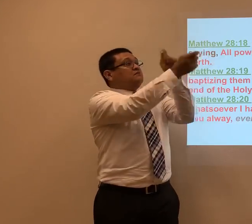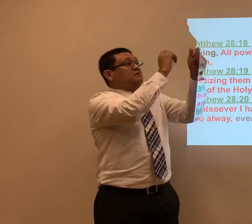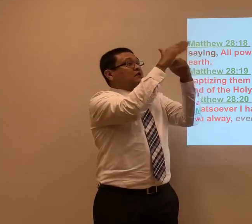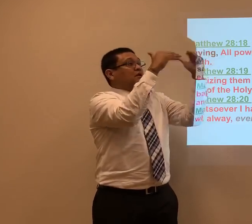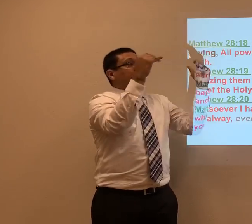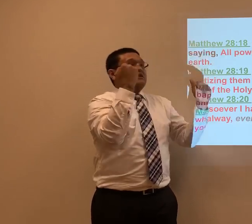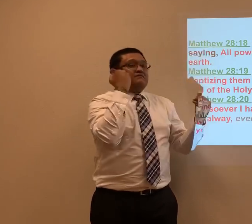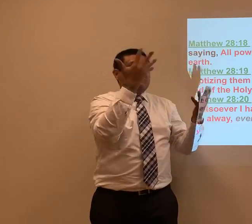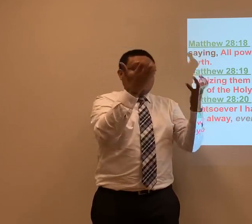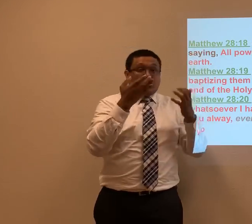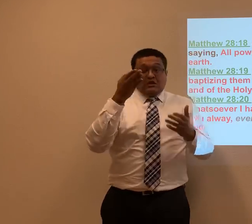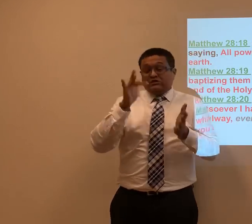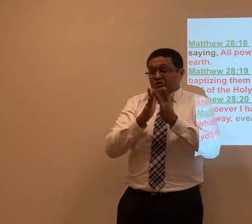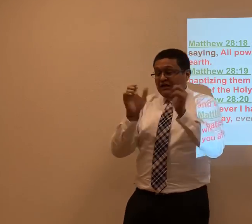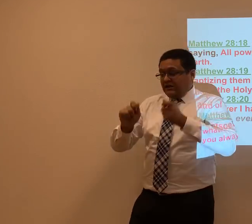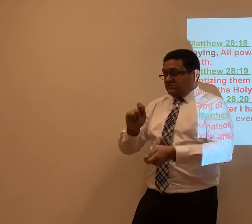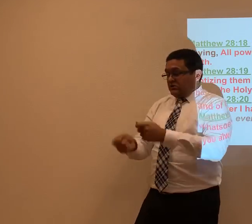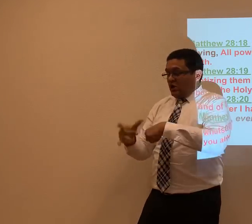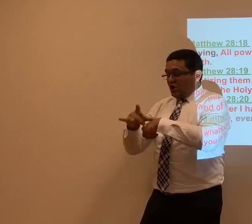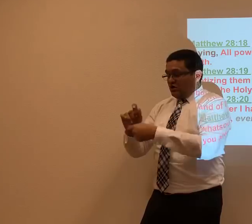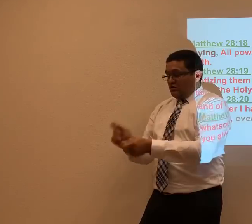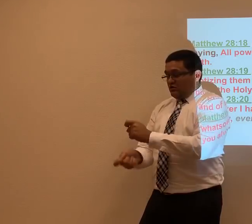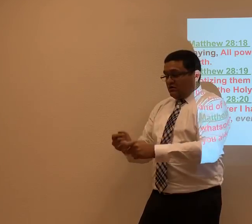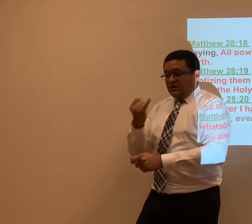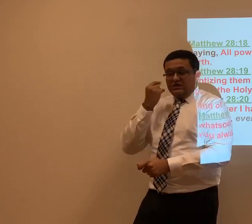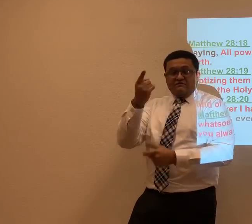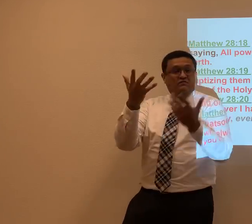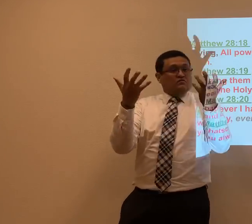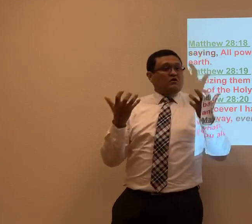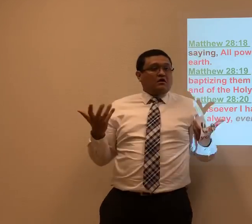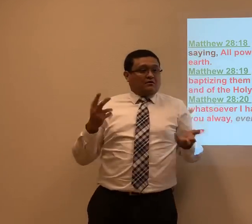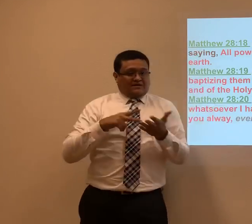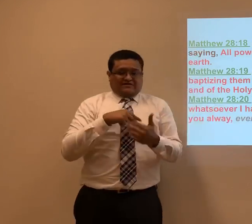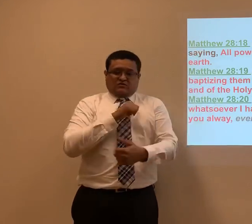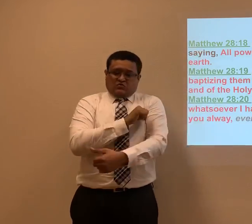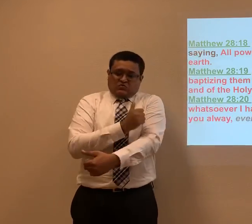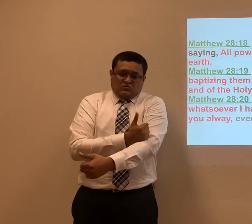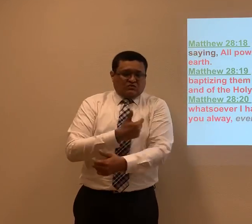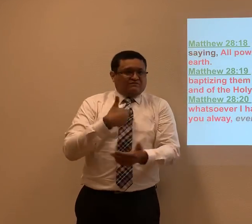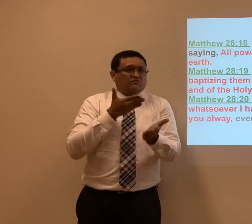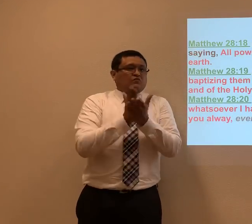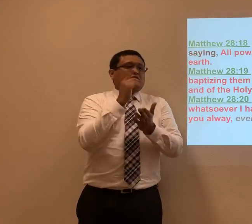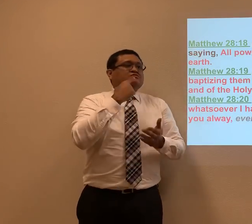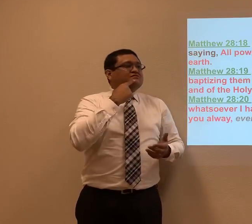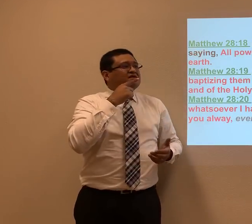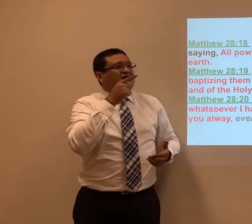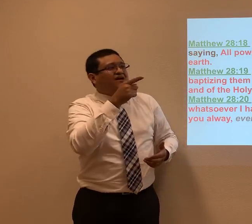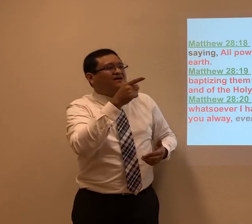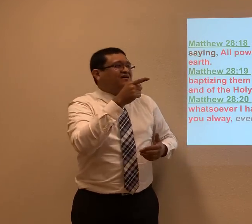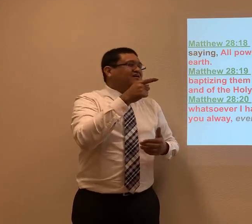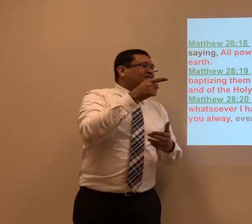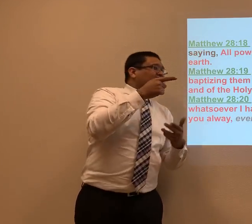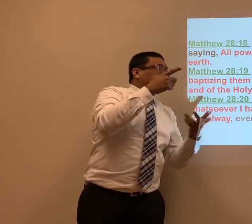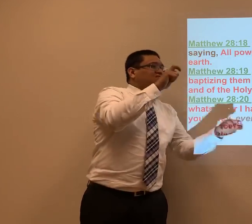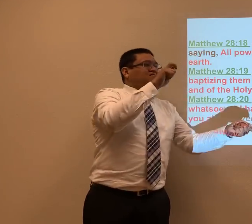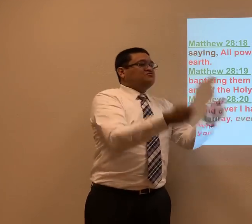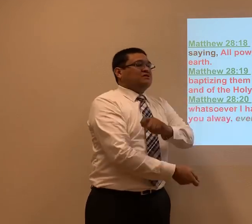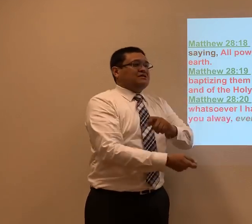decisions to change heaven if he wanted to. He could change the earth if he wanted to. He had full authority. He had whatever